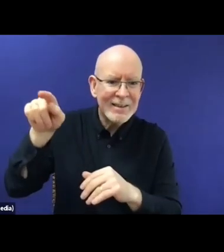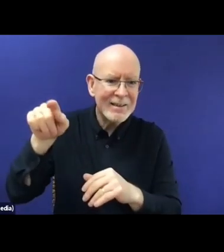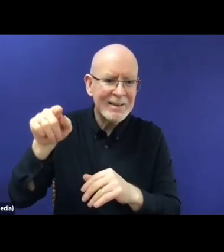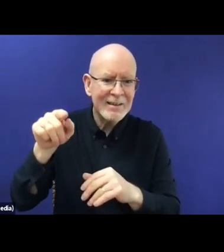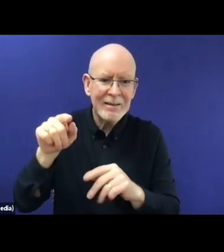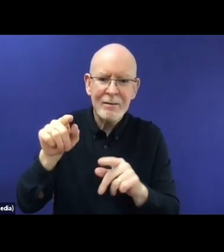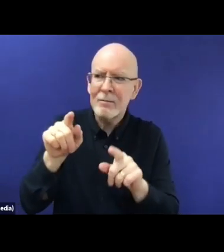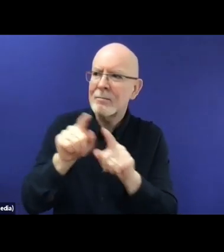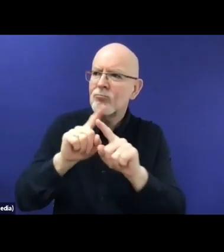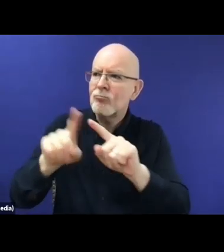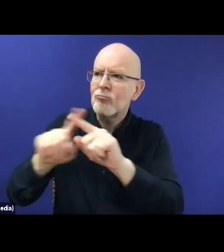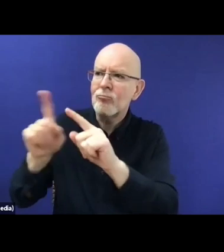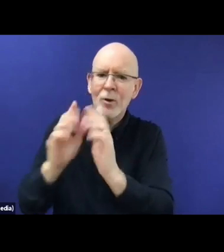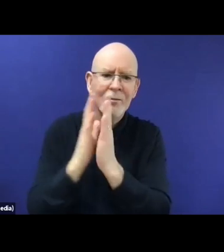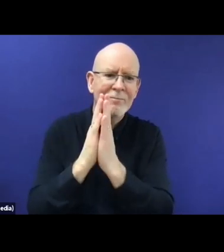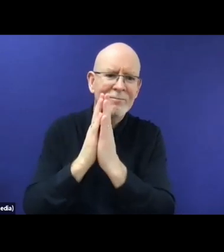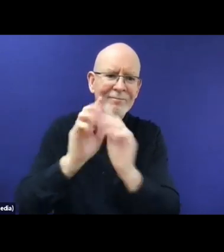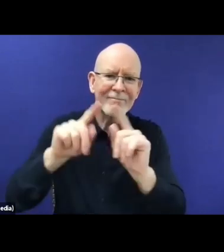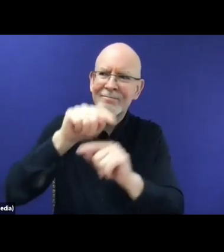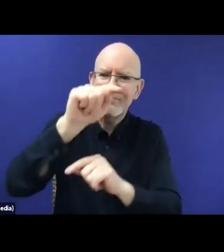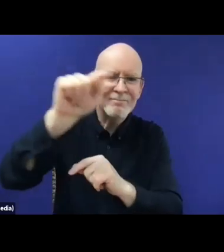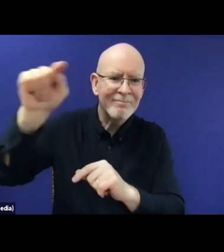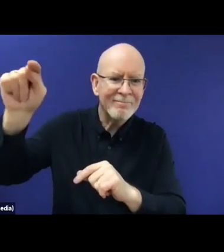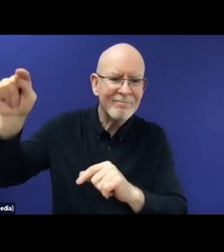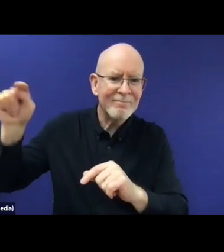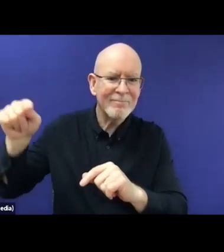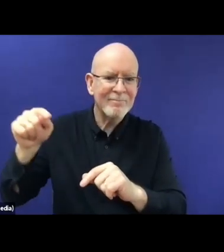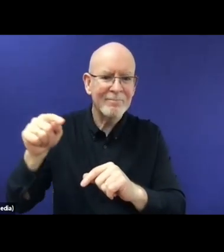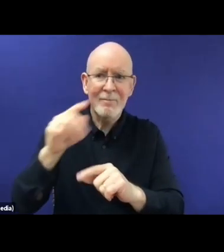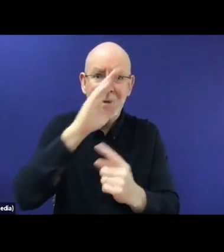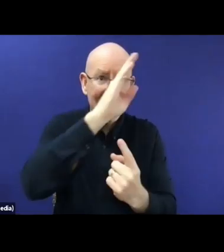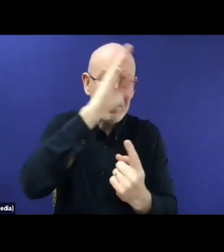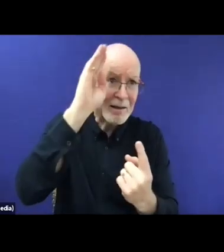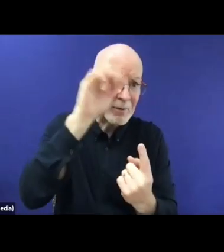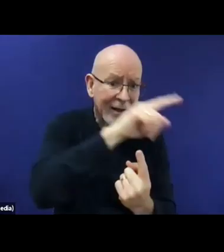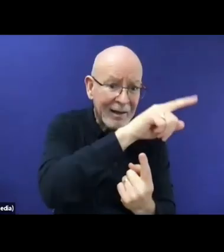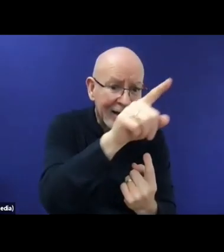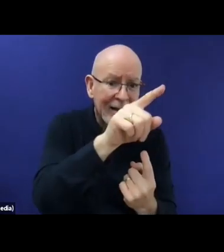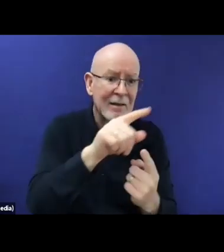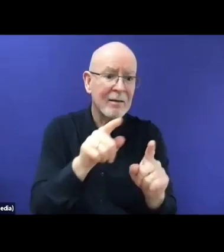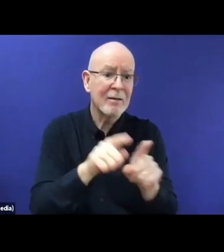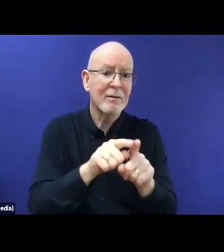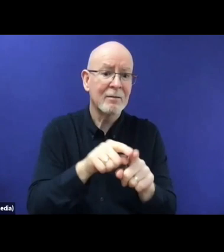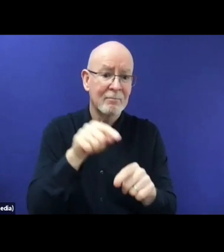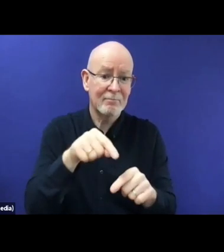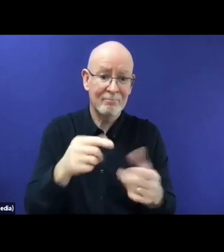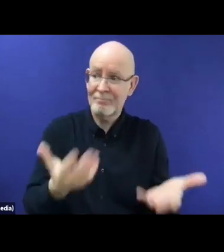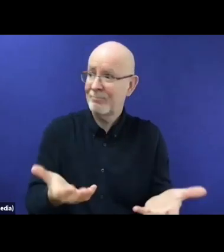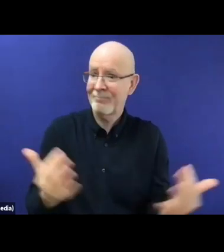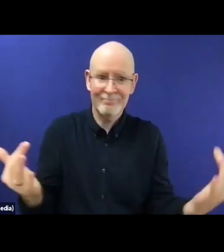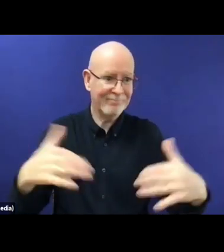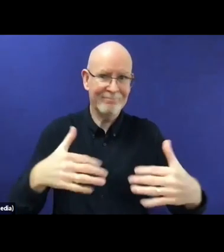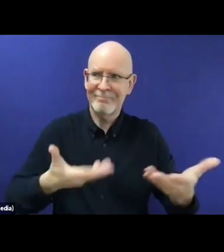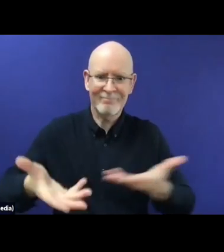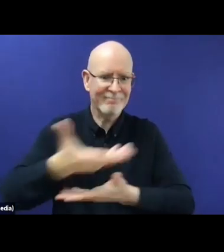sector, trying to find that sweet spot that brings everyone together for the greater good of refugees and their